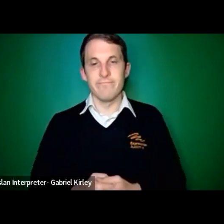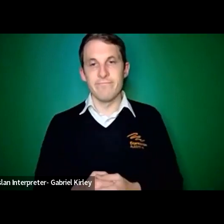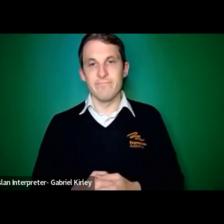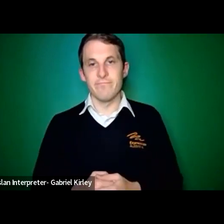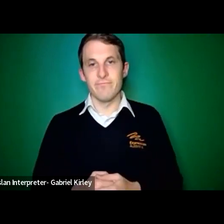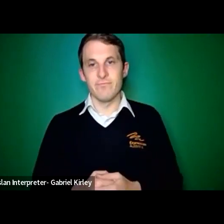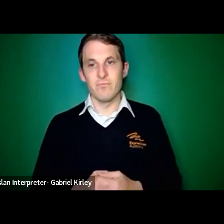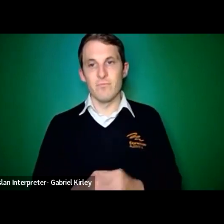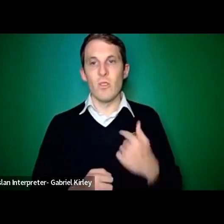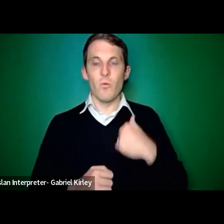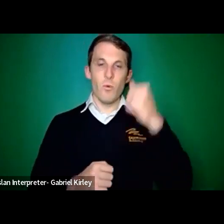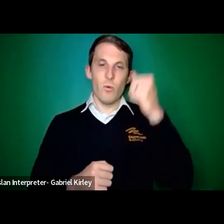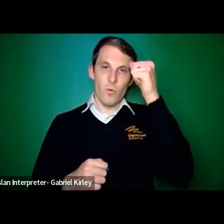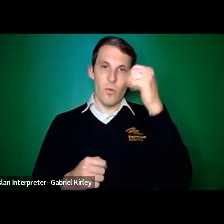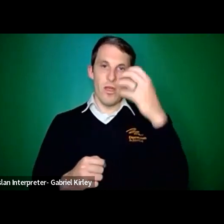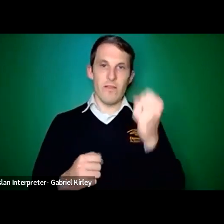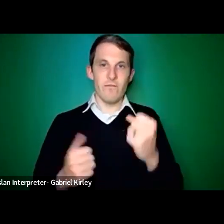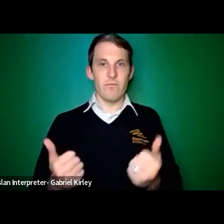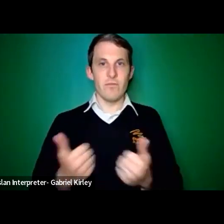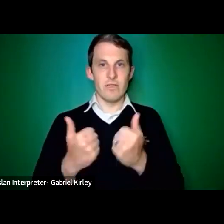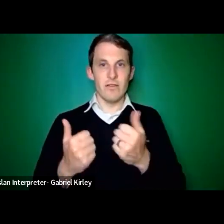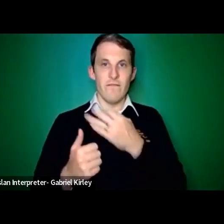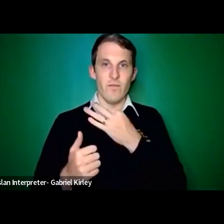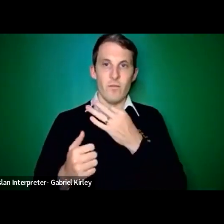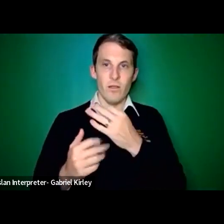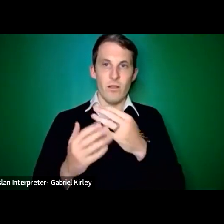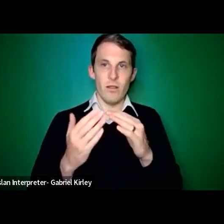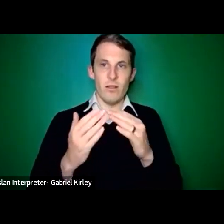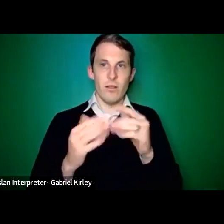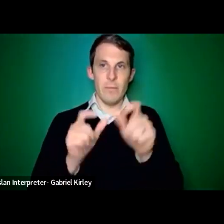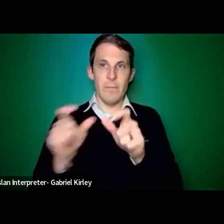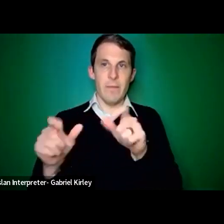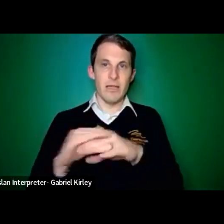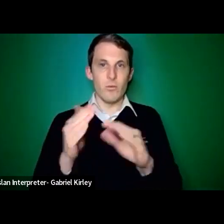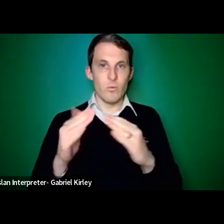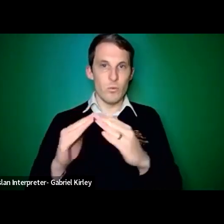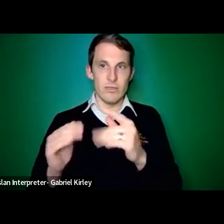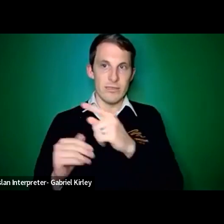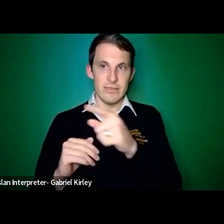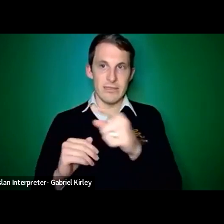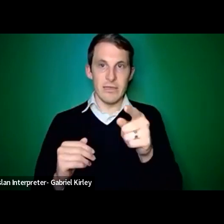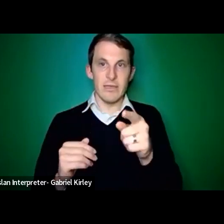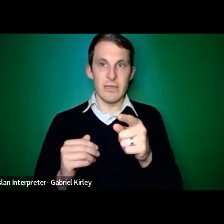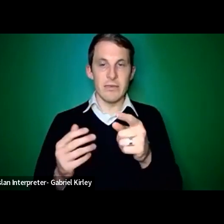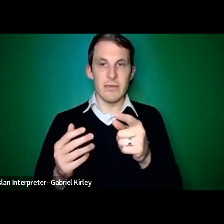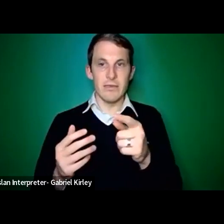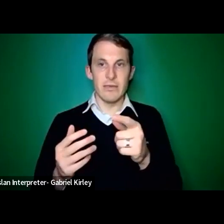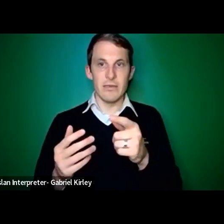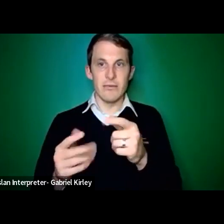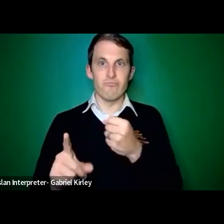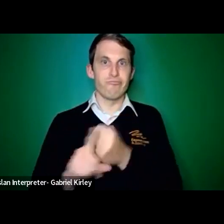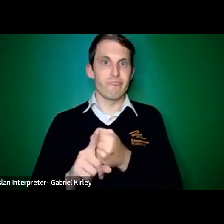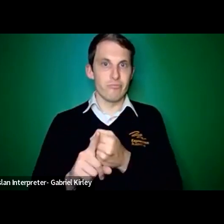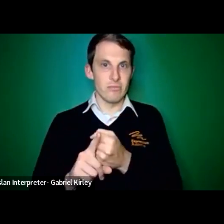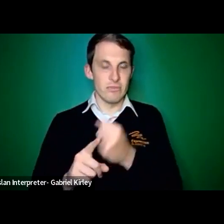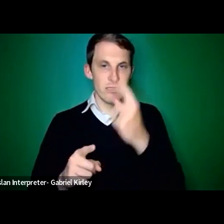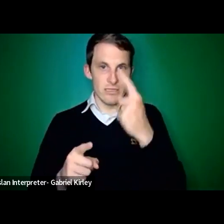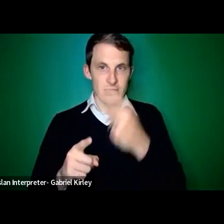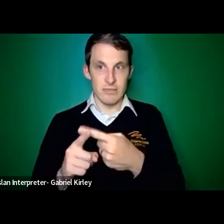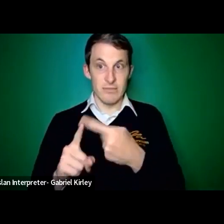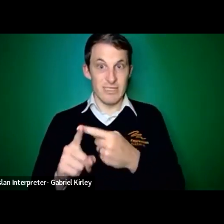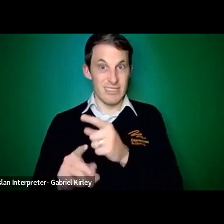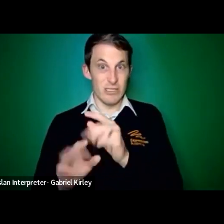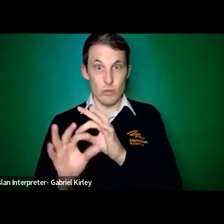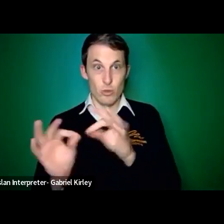there are certainly many vulnerable members of our community that may in fact actually getting sick and not necessarily reporting it, as